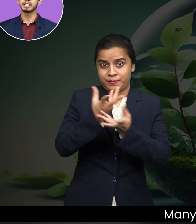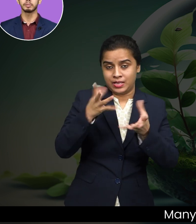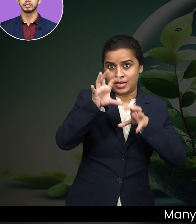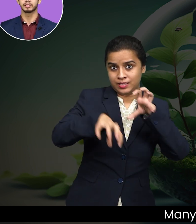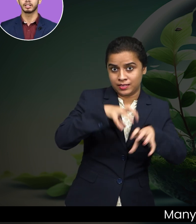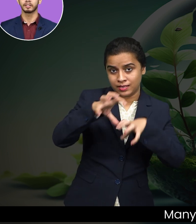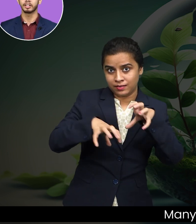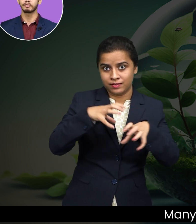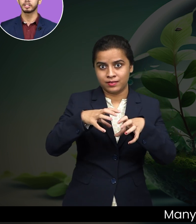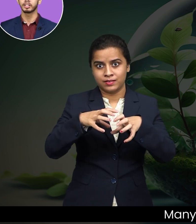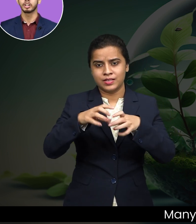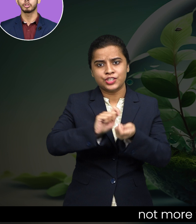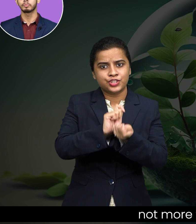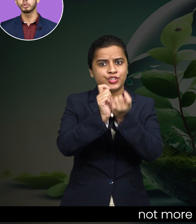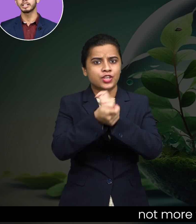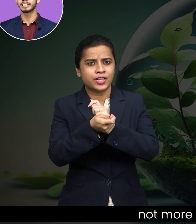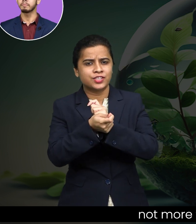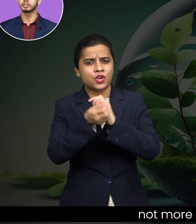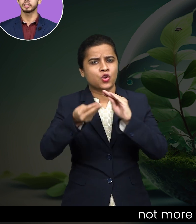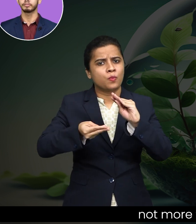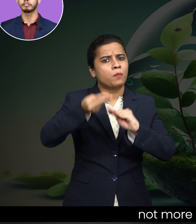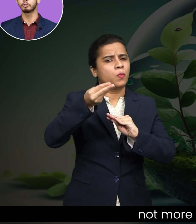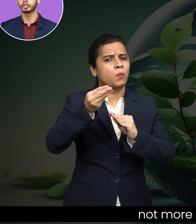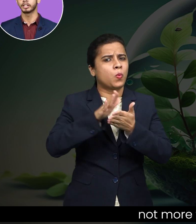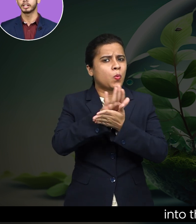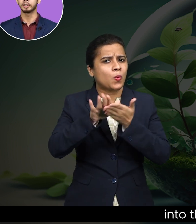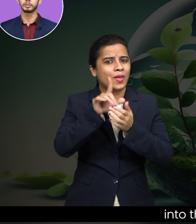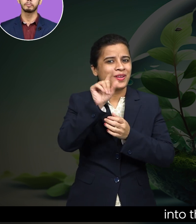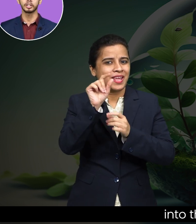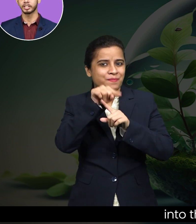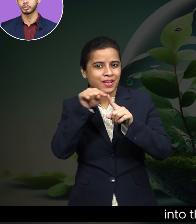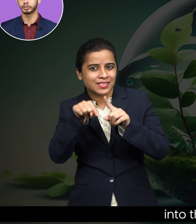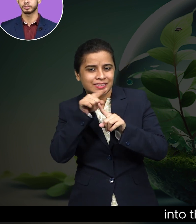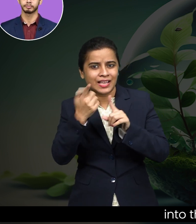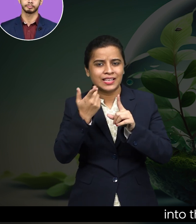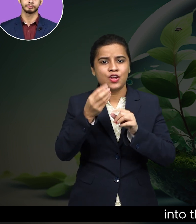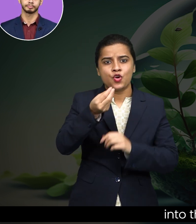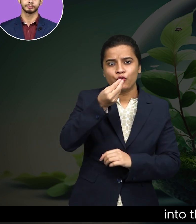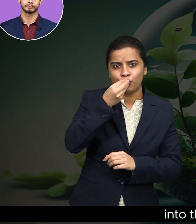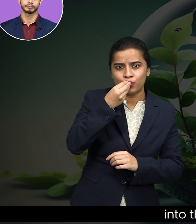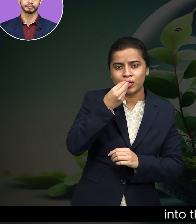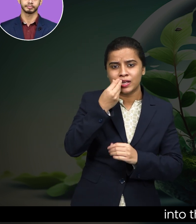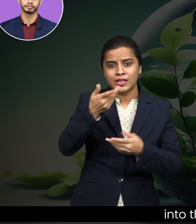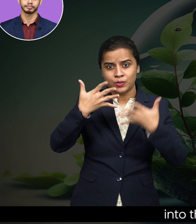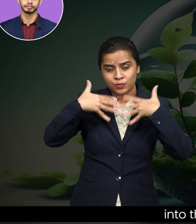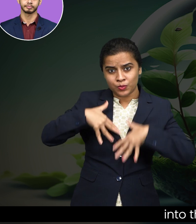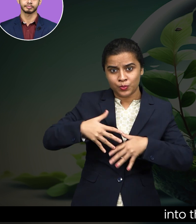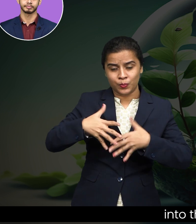Many animals convert not more than 10% of their food into their body tissues.